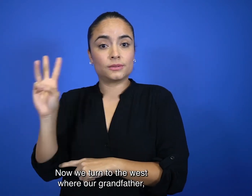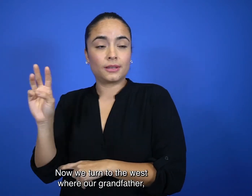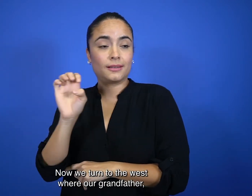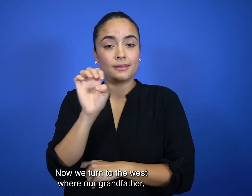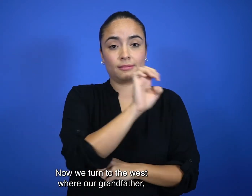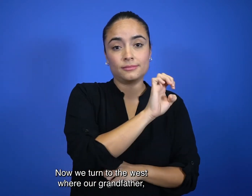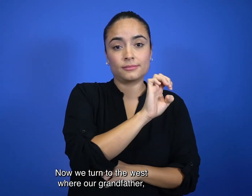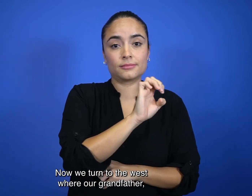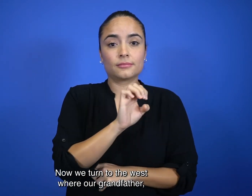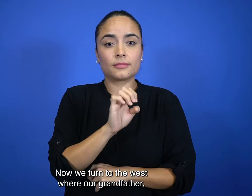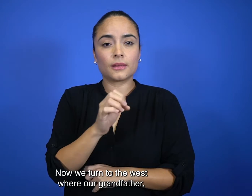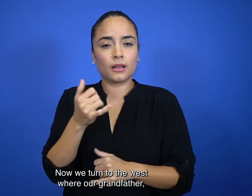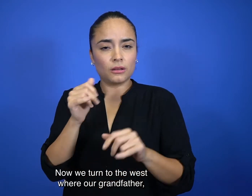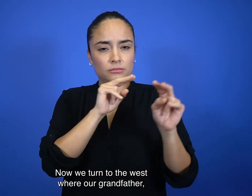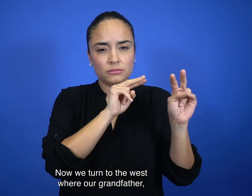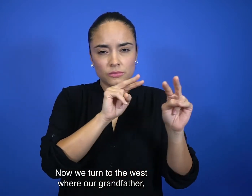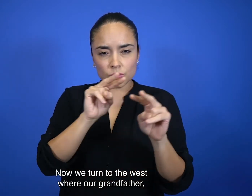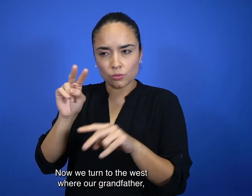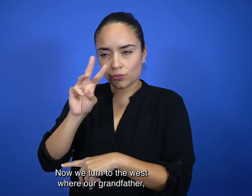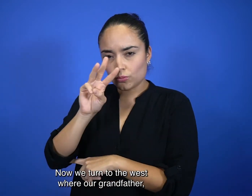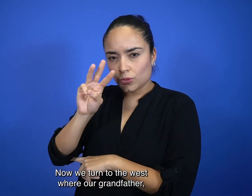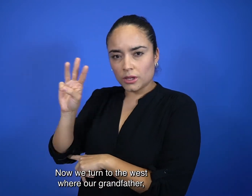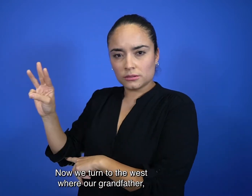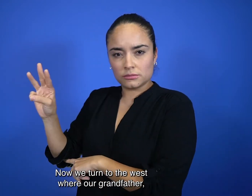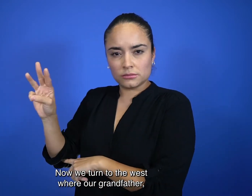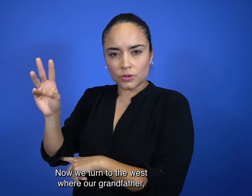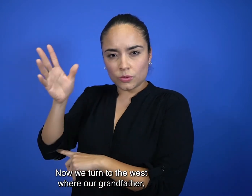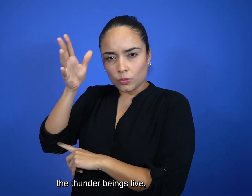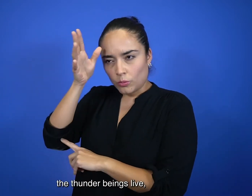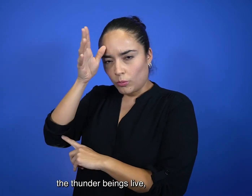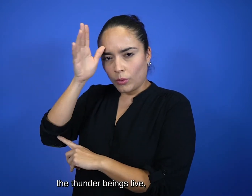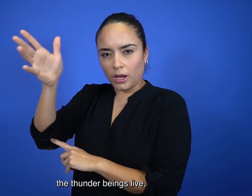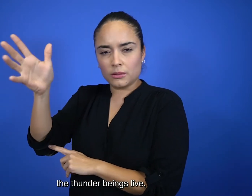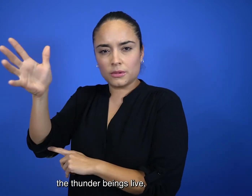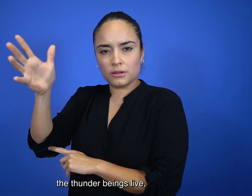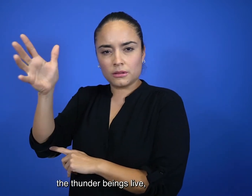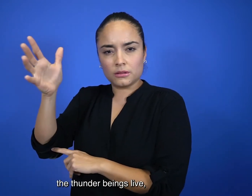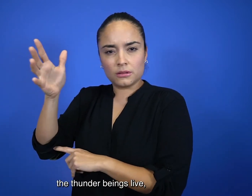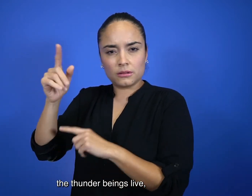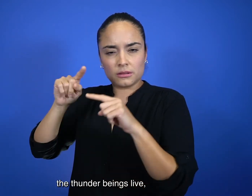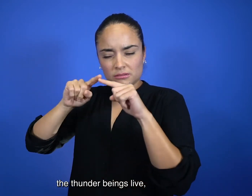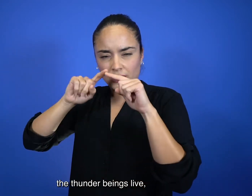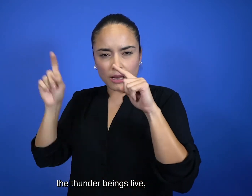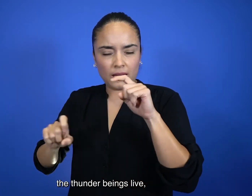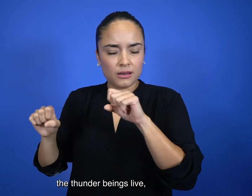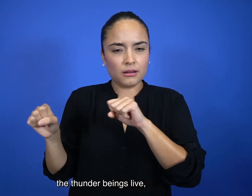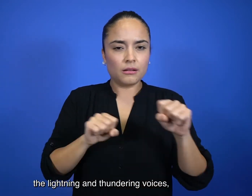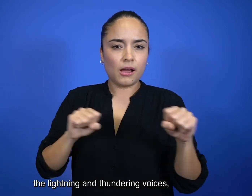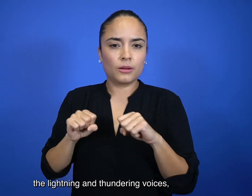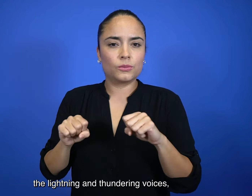we turn to the west, where our grandfather, the thunder beings live. The lightning